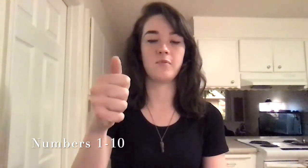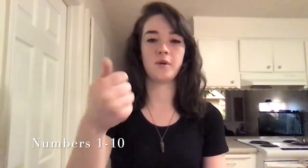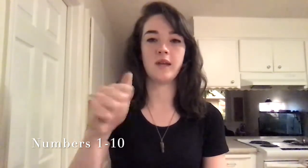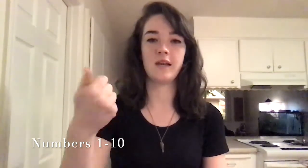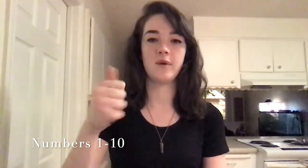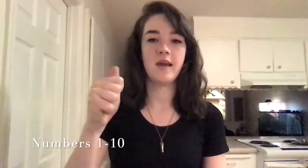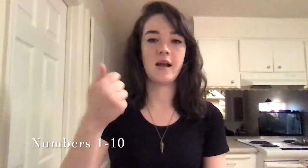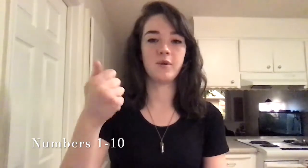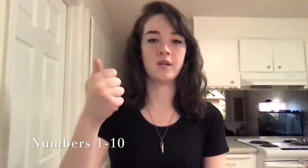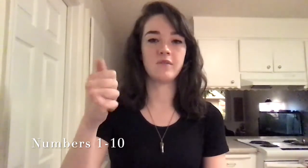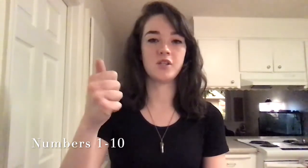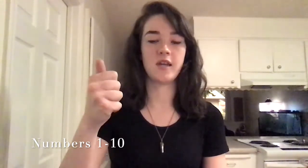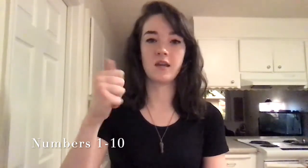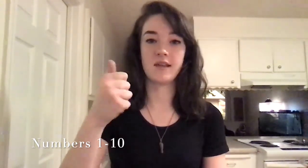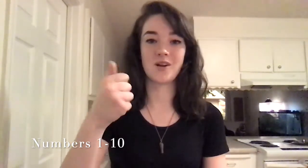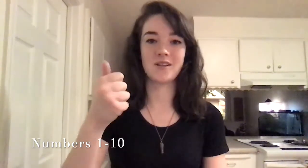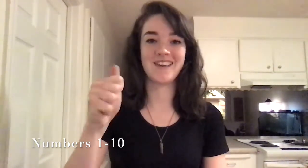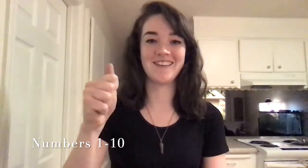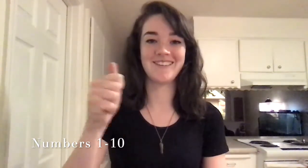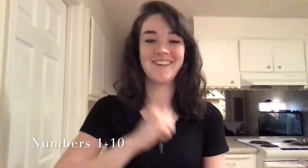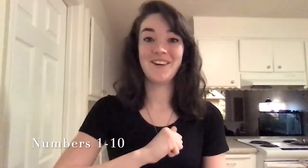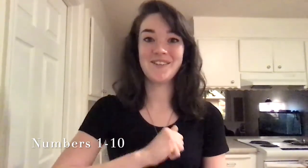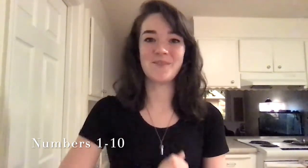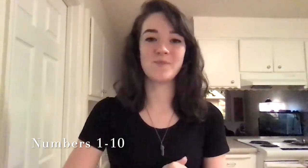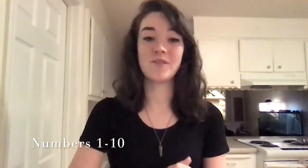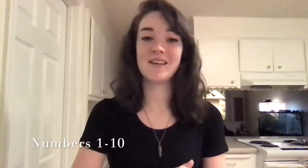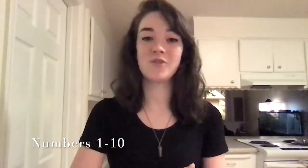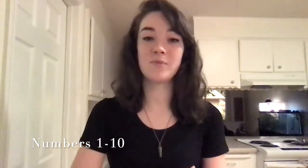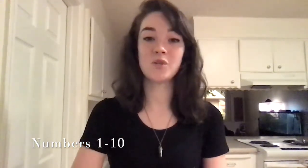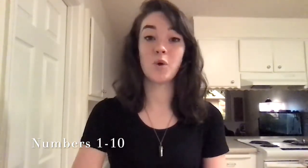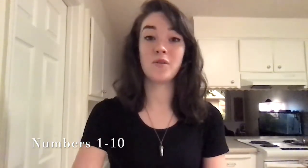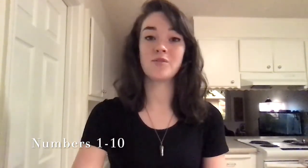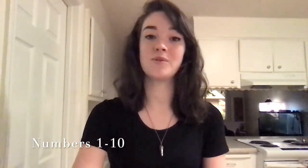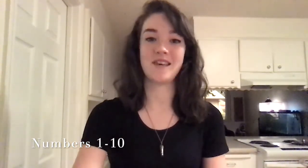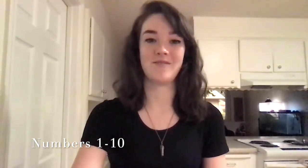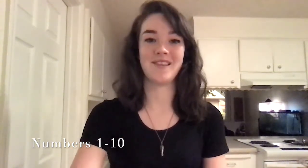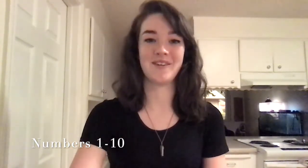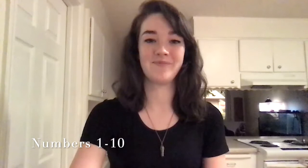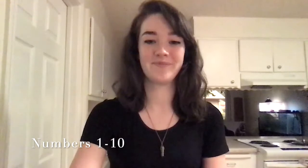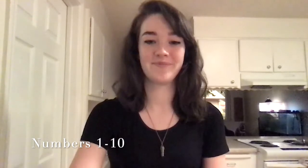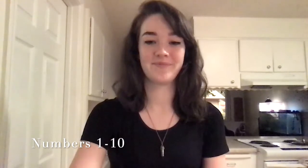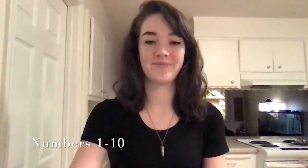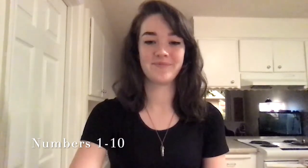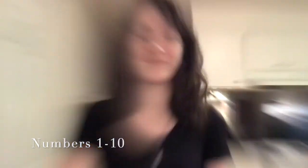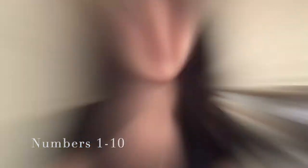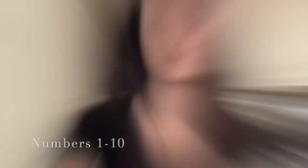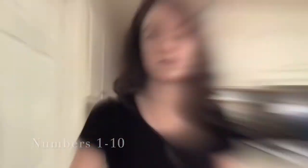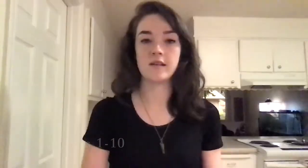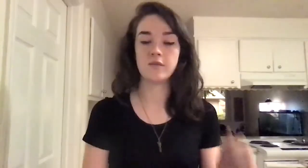poking out and we're going to give it a shake, and that's our 10. Awesome, so that is numbers 1 through 10 right there. All right, so now let's